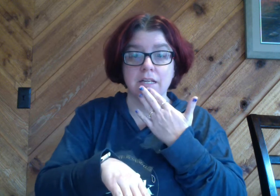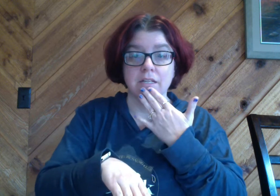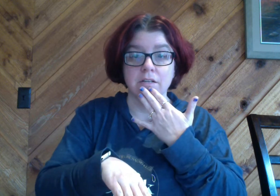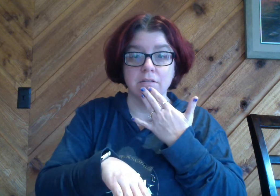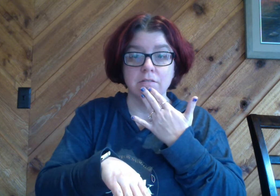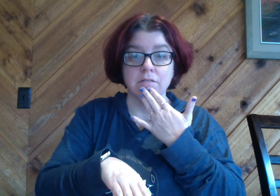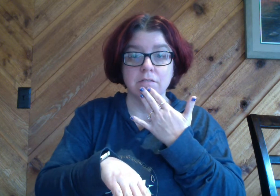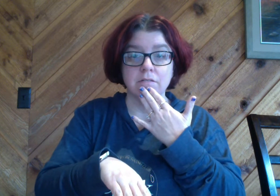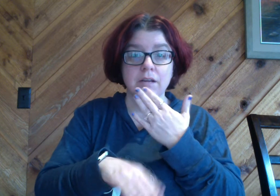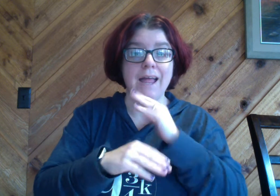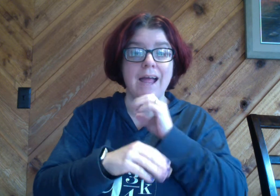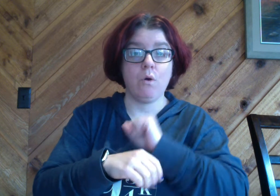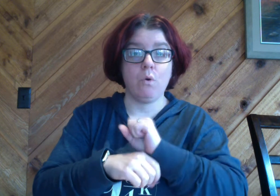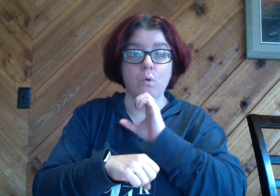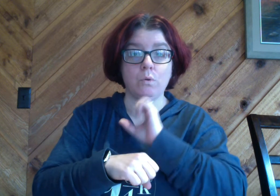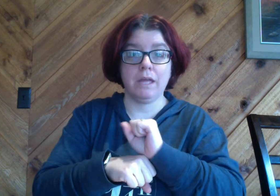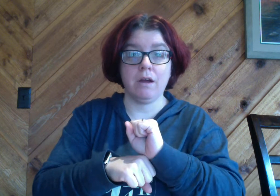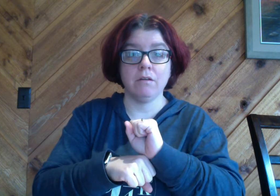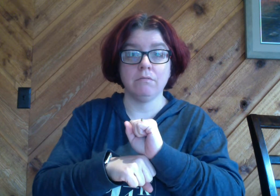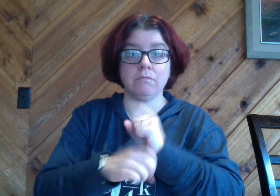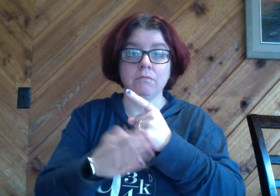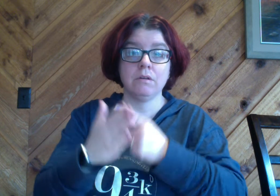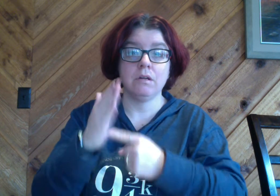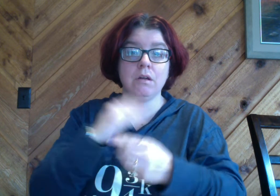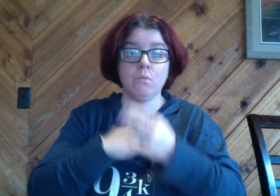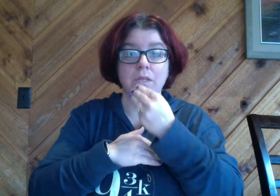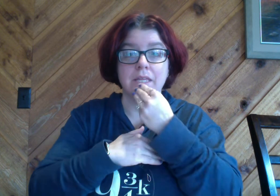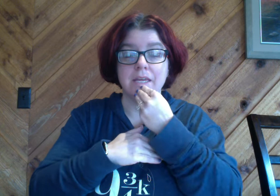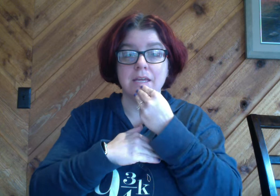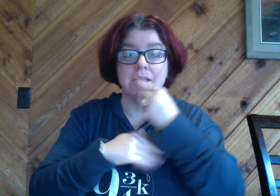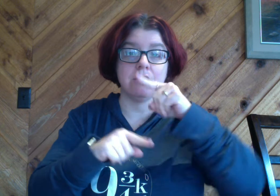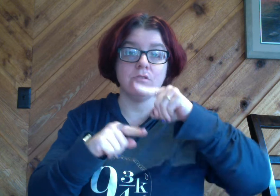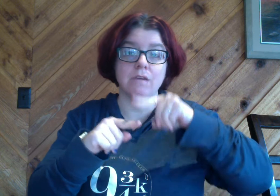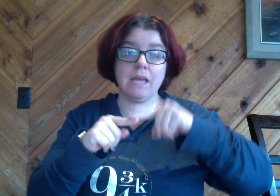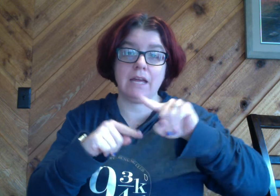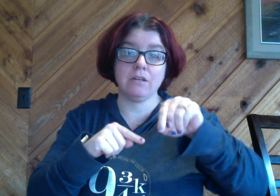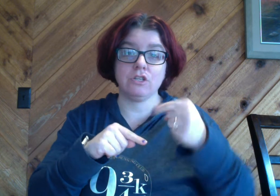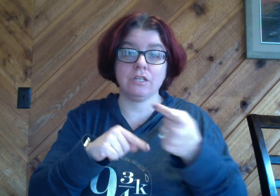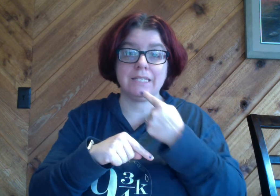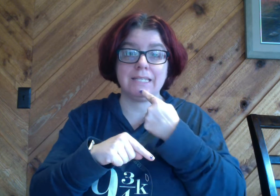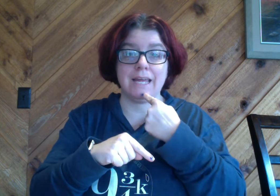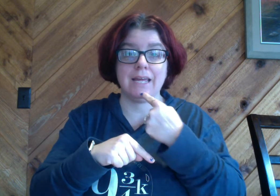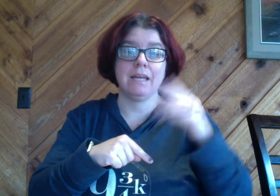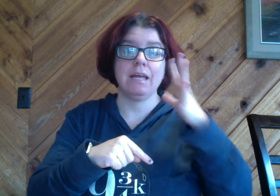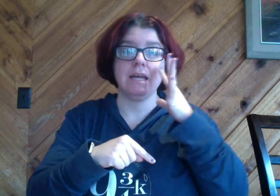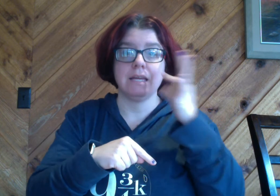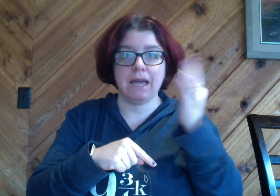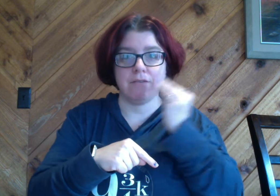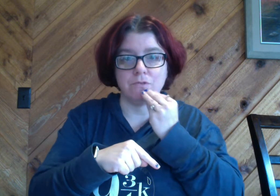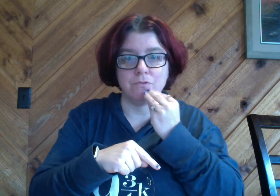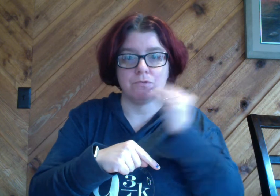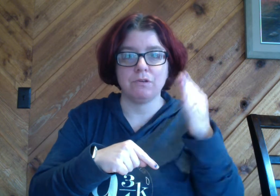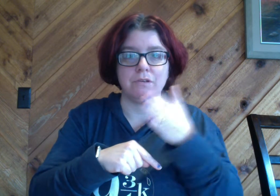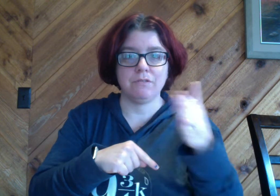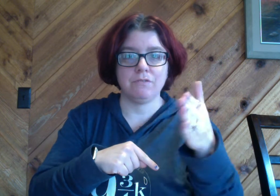color, how old they are, what they eat, and you can't just say cat food, fish